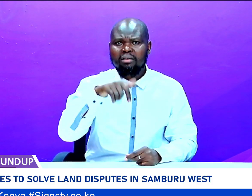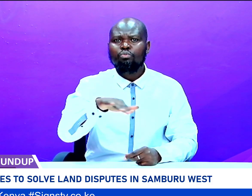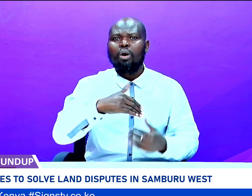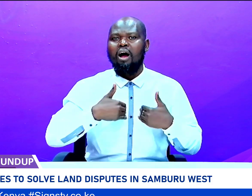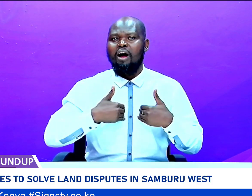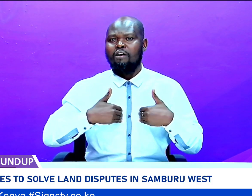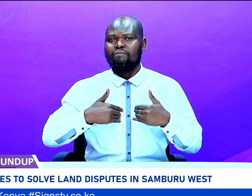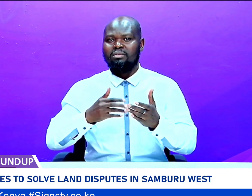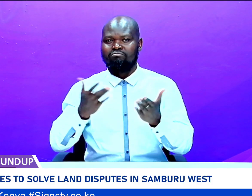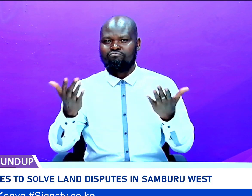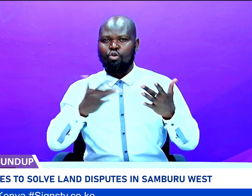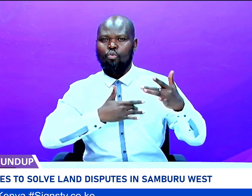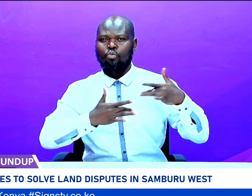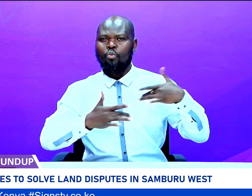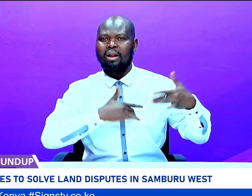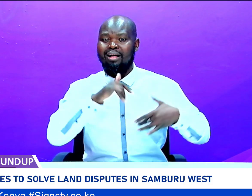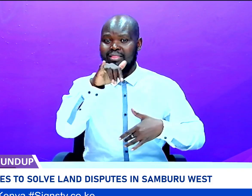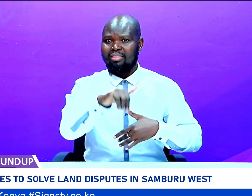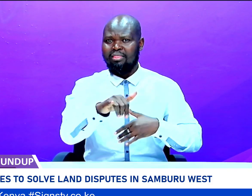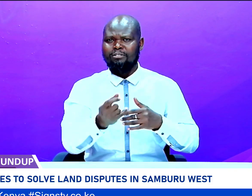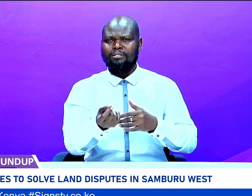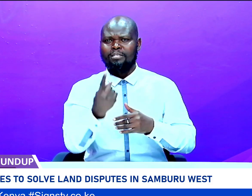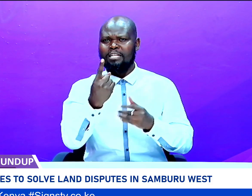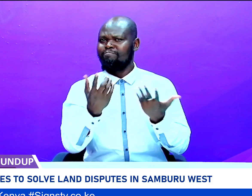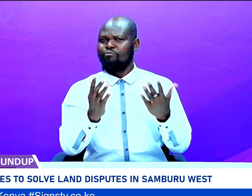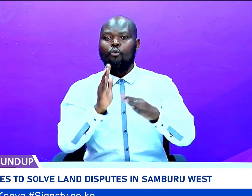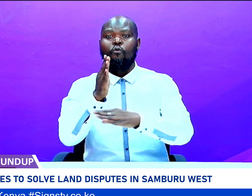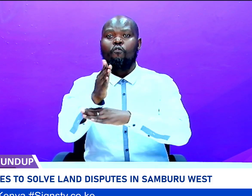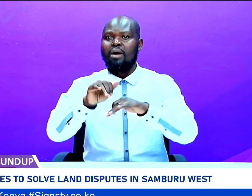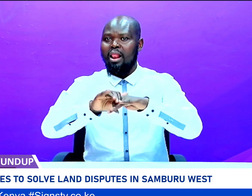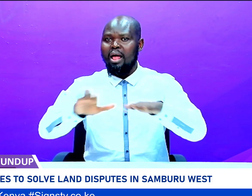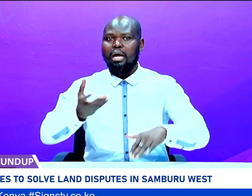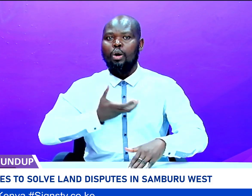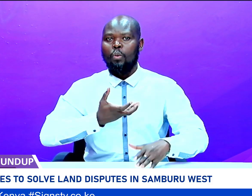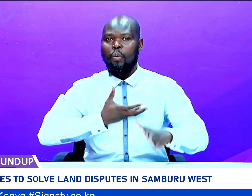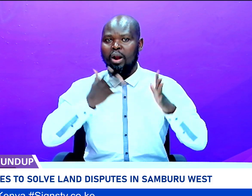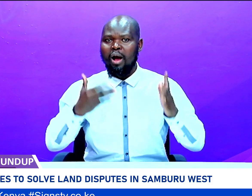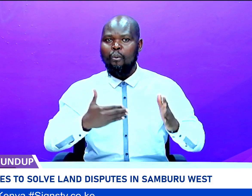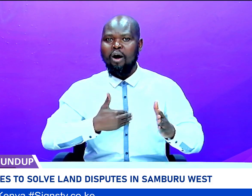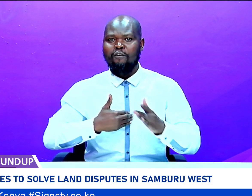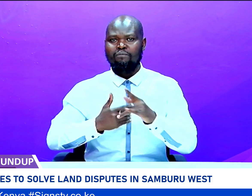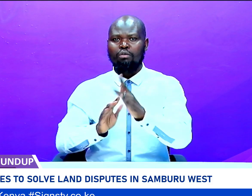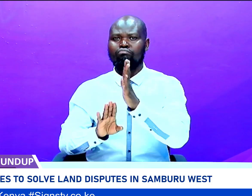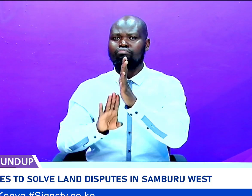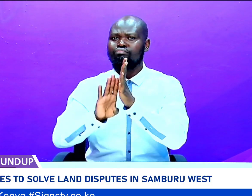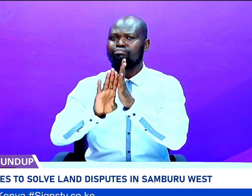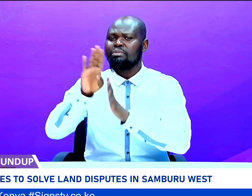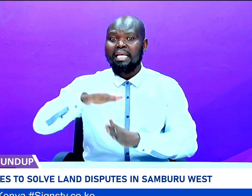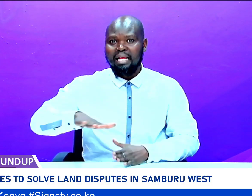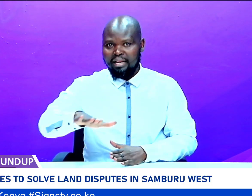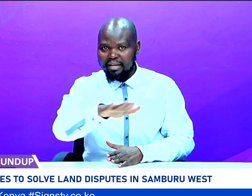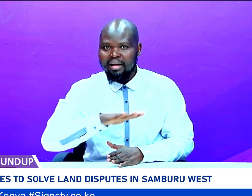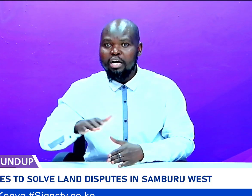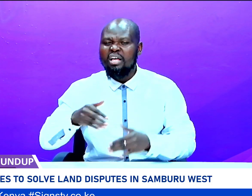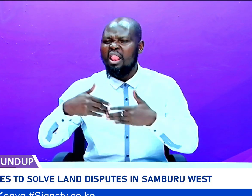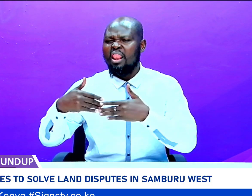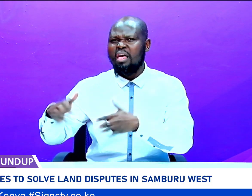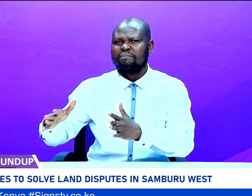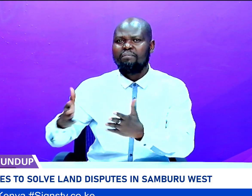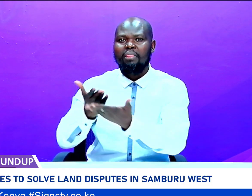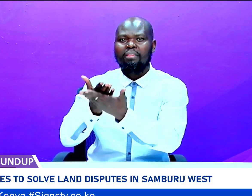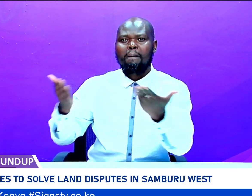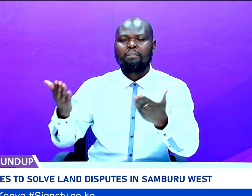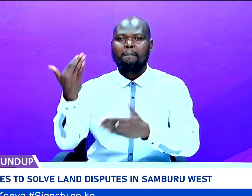Residents of Kelele have raised concerns that disputes over land ownership have hindered development in